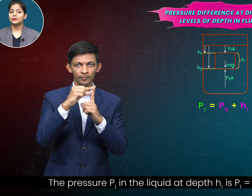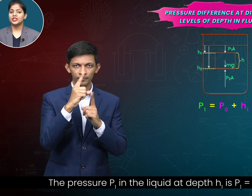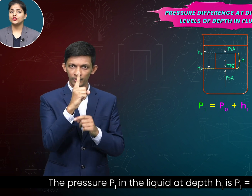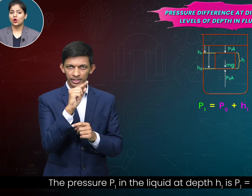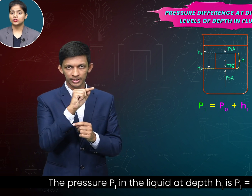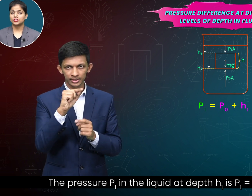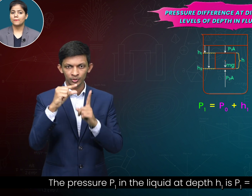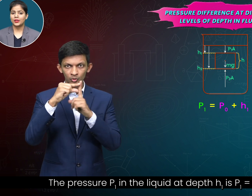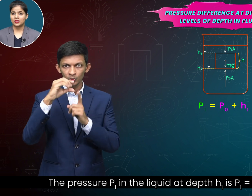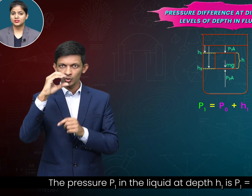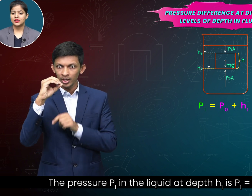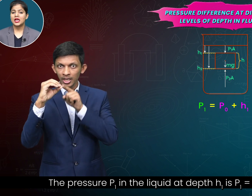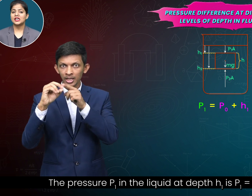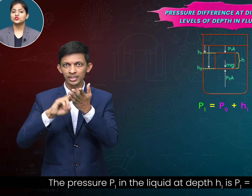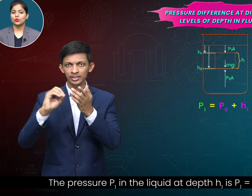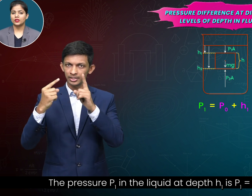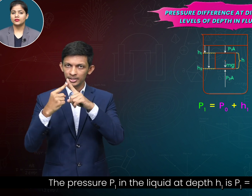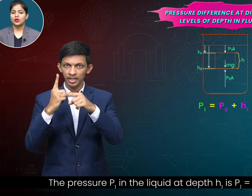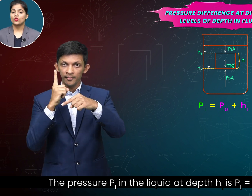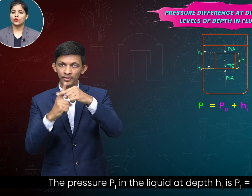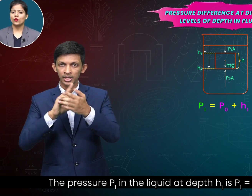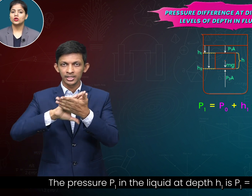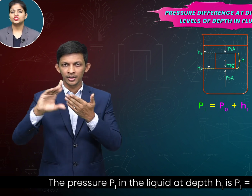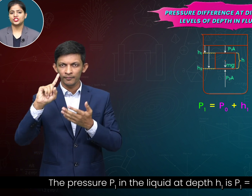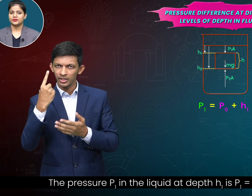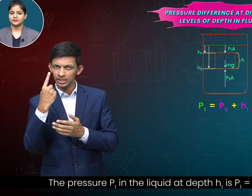P naught plus h1 rho g.